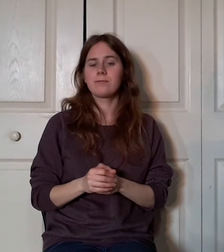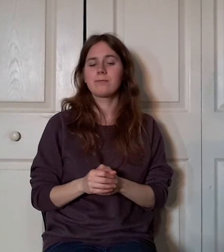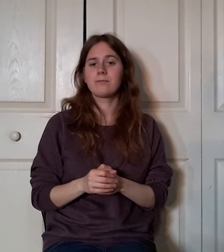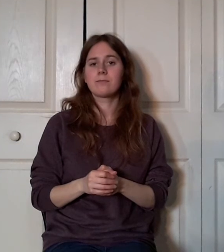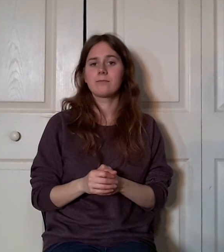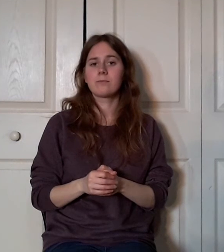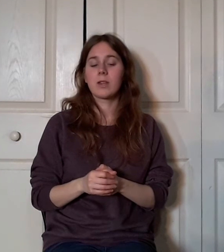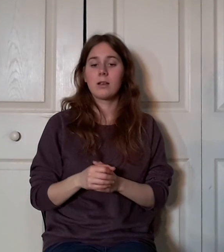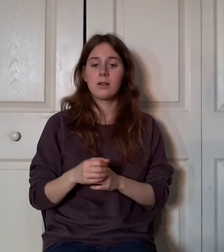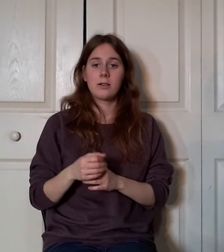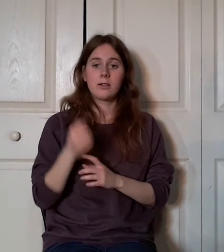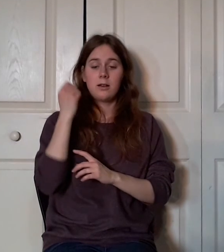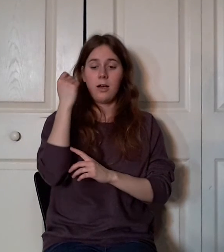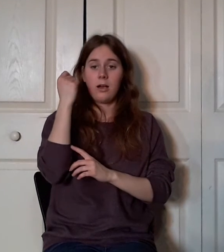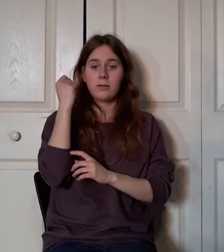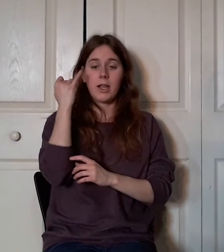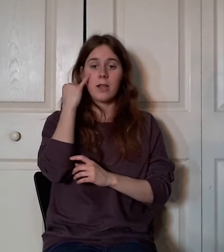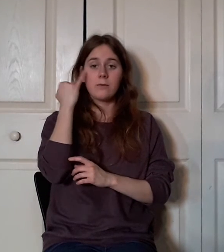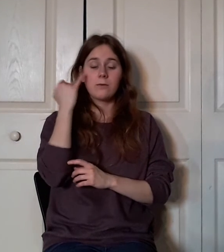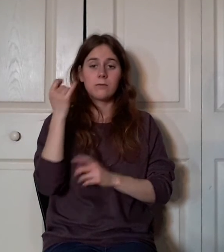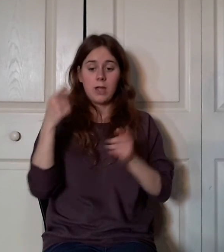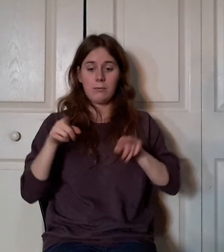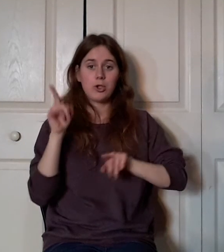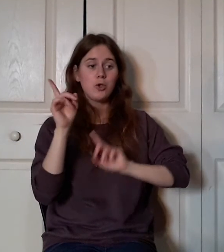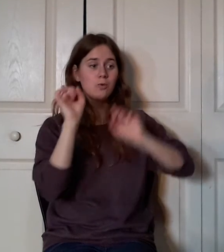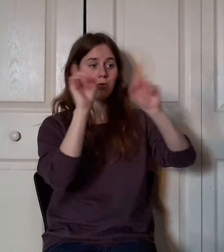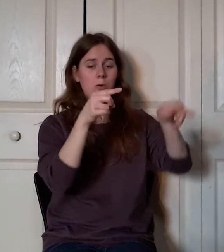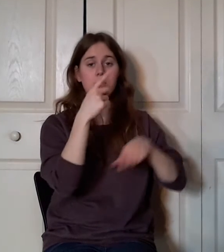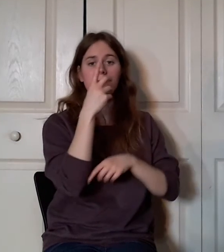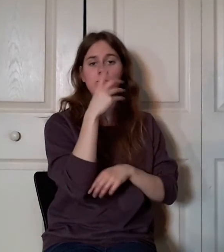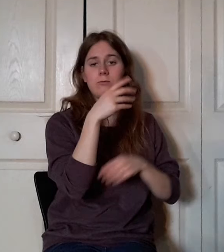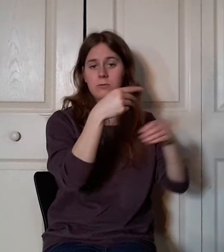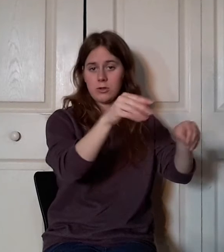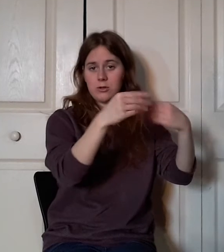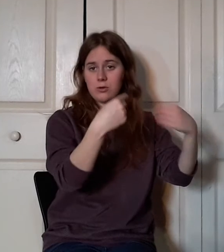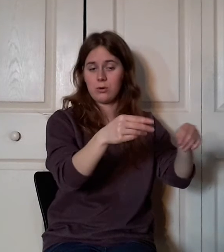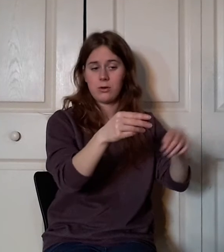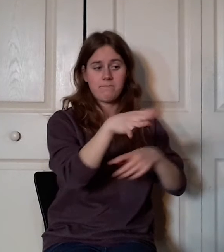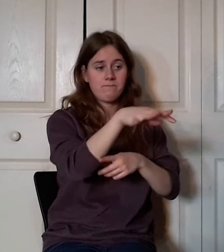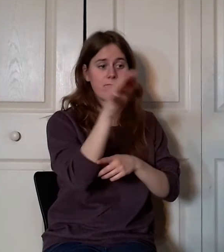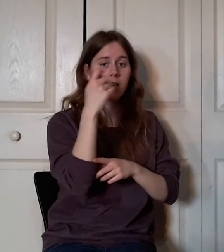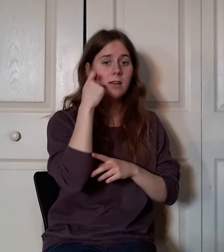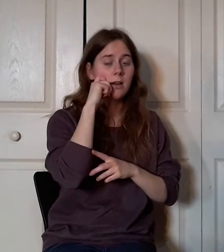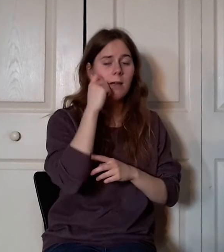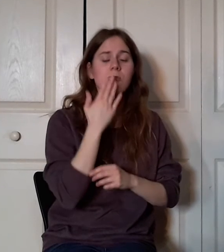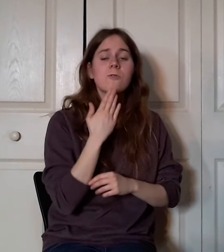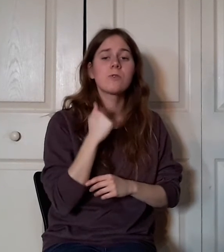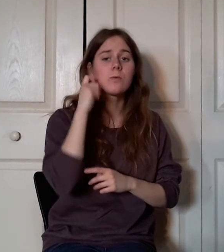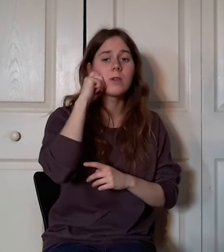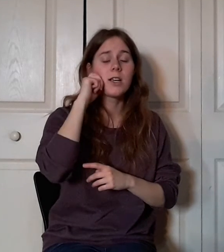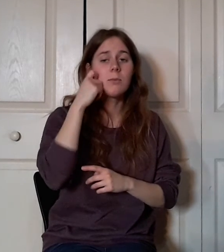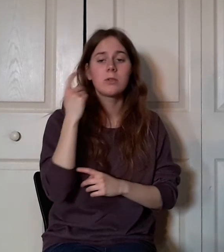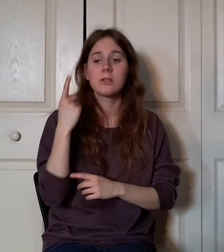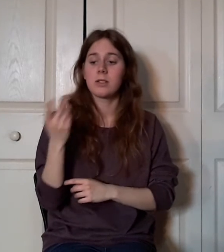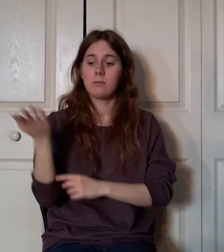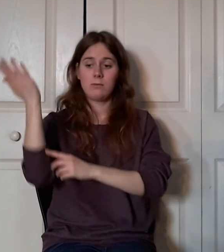agricultural products, people might have found wild apples, and we could be talking thousands of years ago. They might have found wild apple trees.